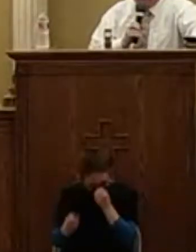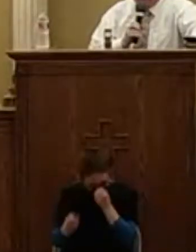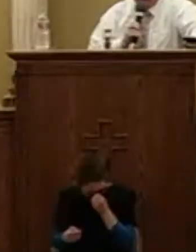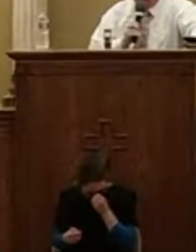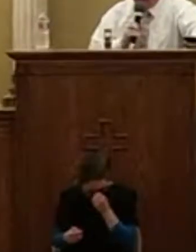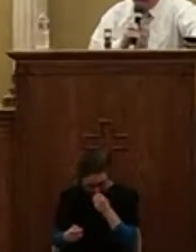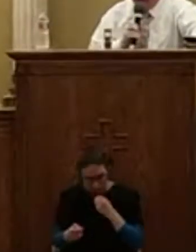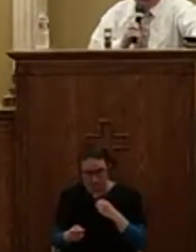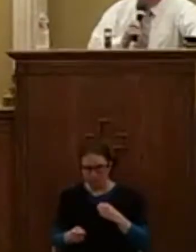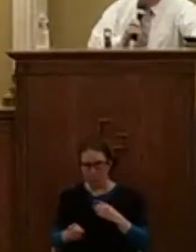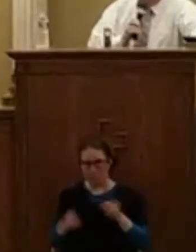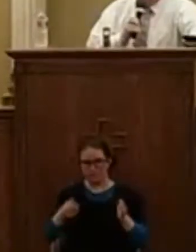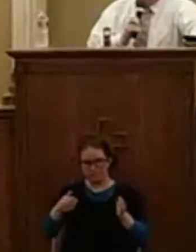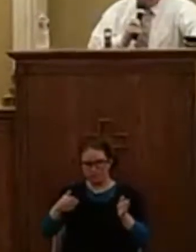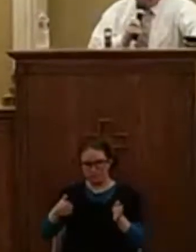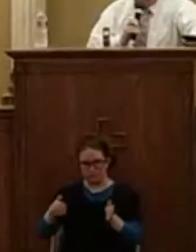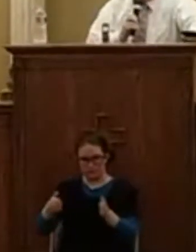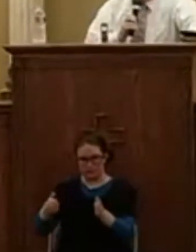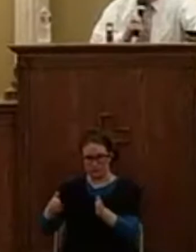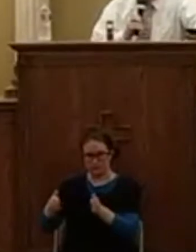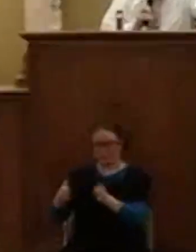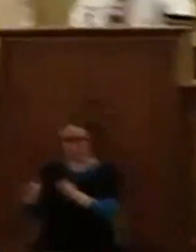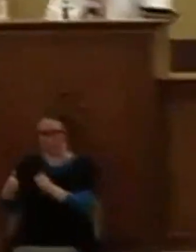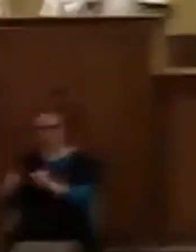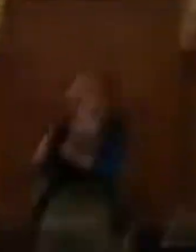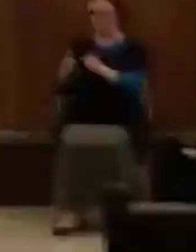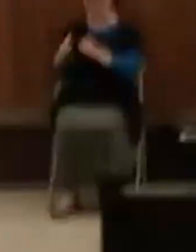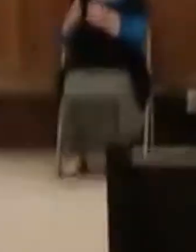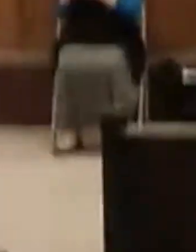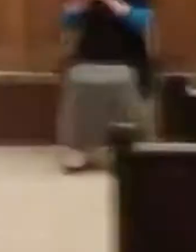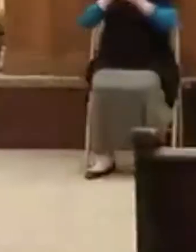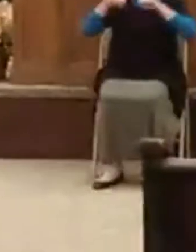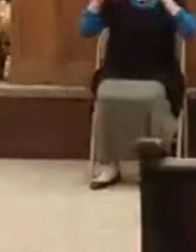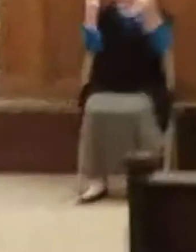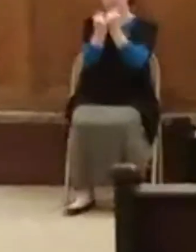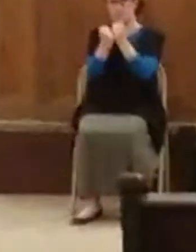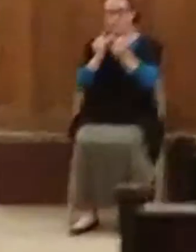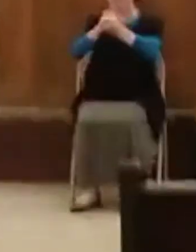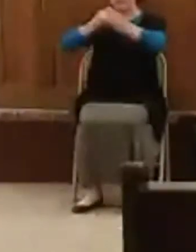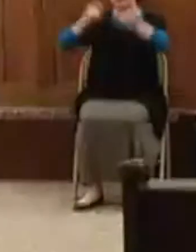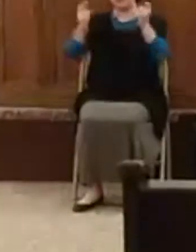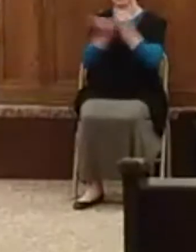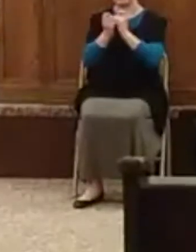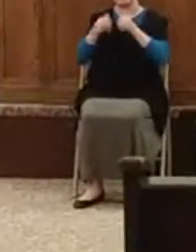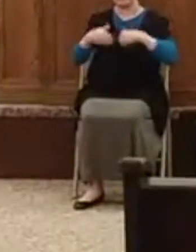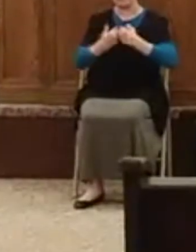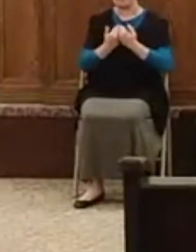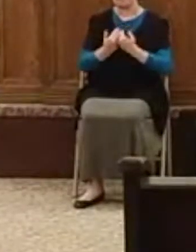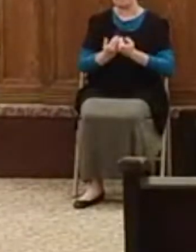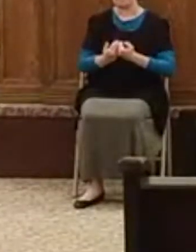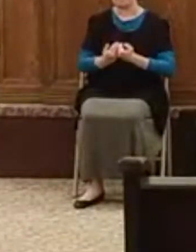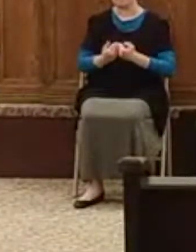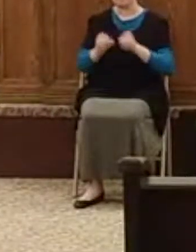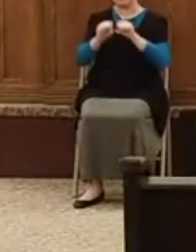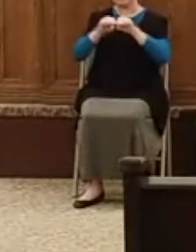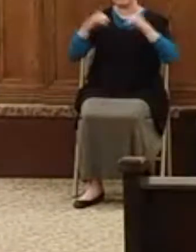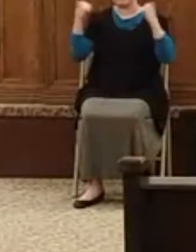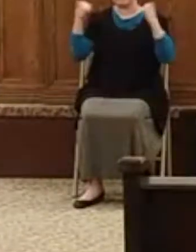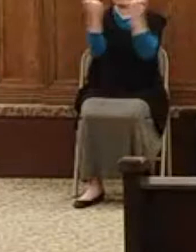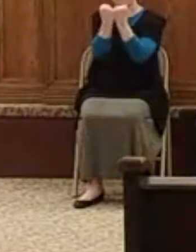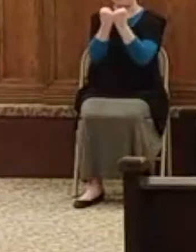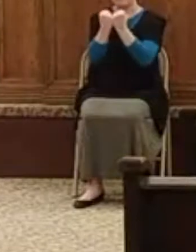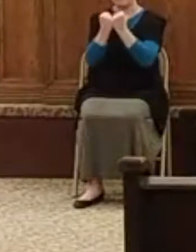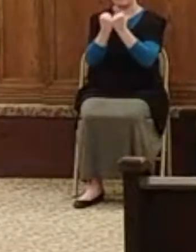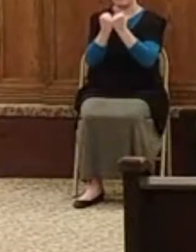If you have not noticed, there has been a shift in our society. Right. A change in how we as a